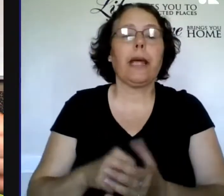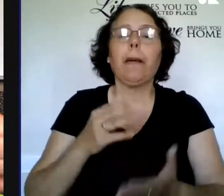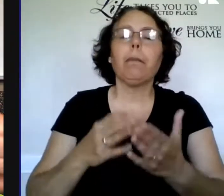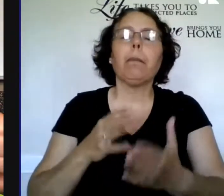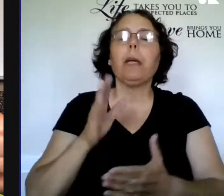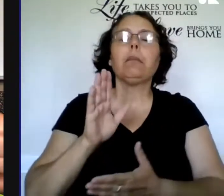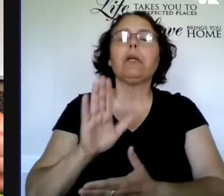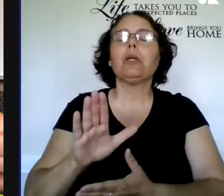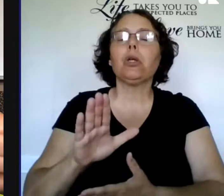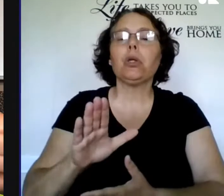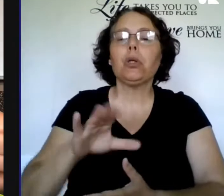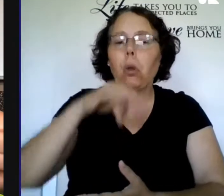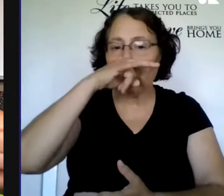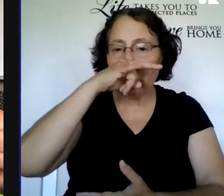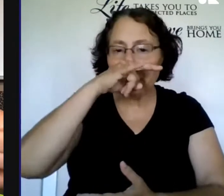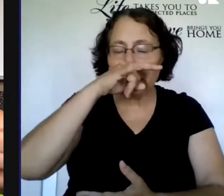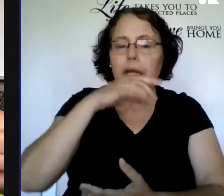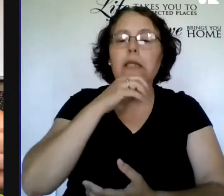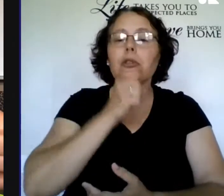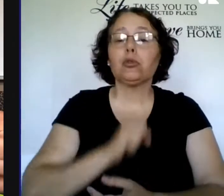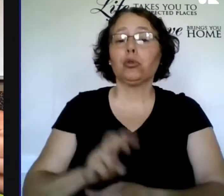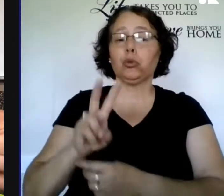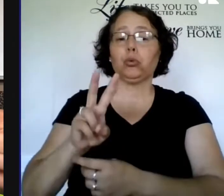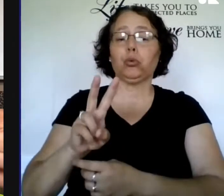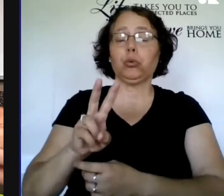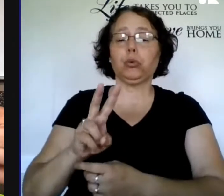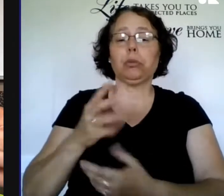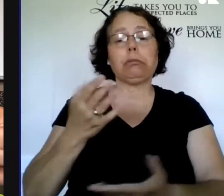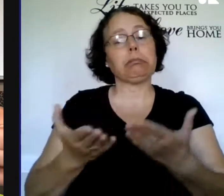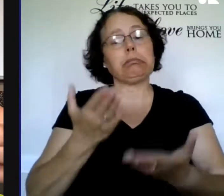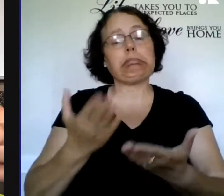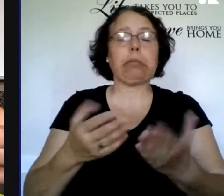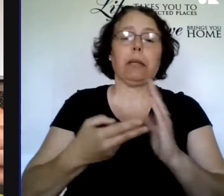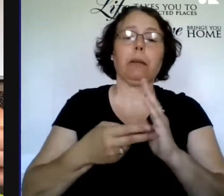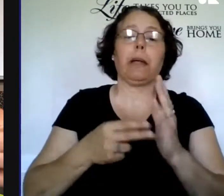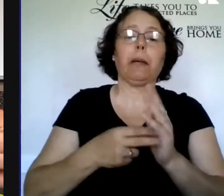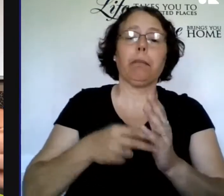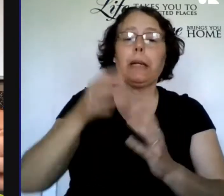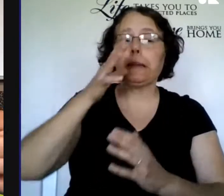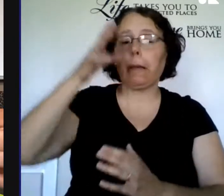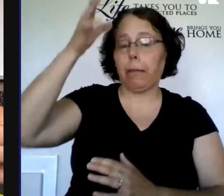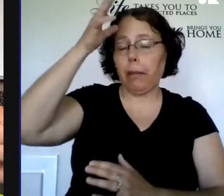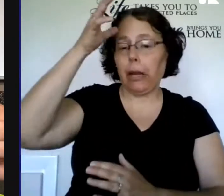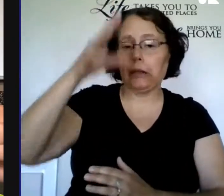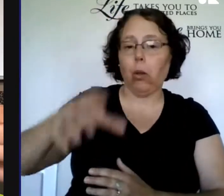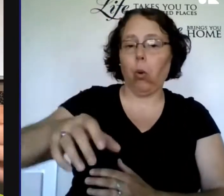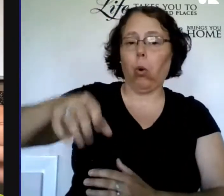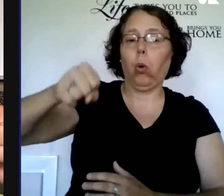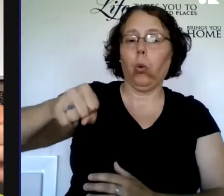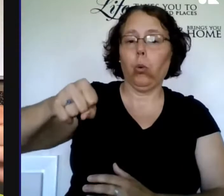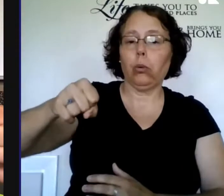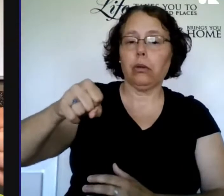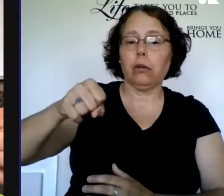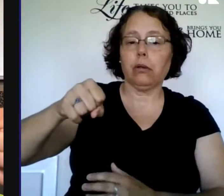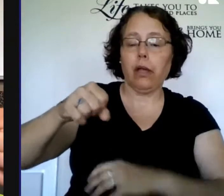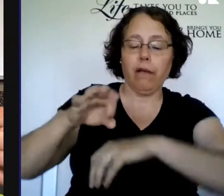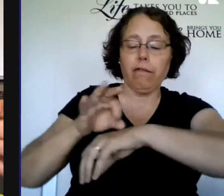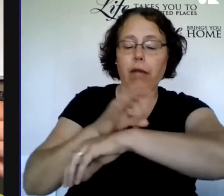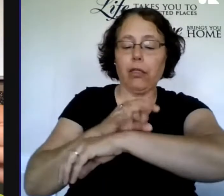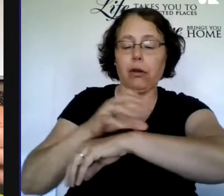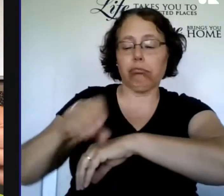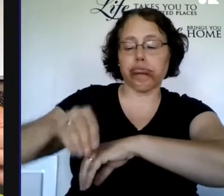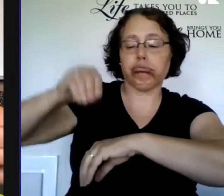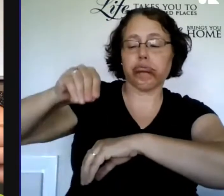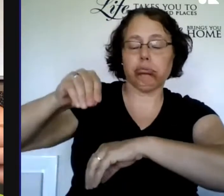it here and let them hold on to the bead. I would also supervise them to make sure that these beads don't go in